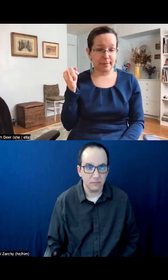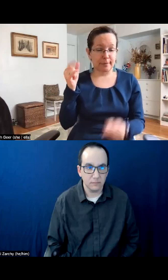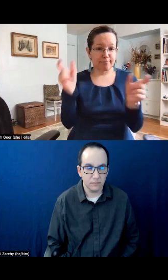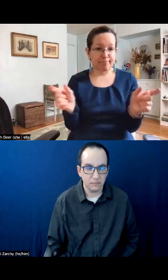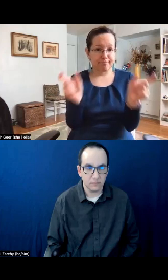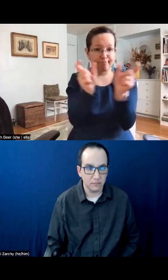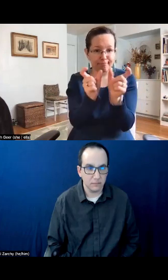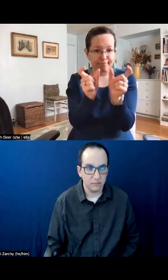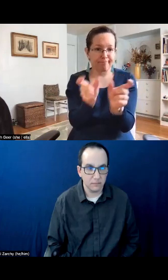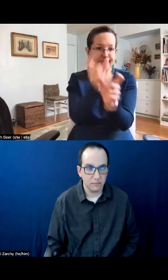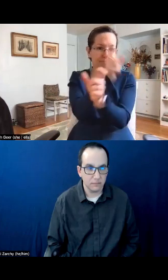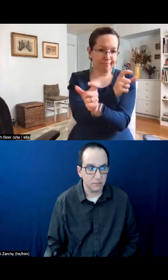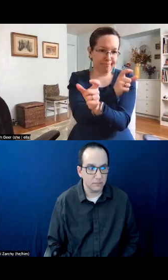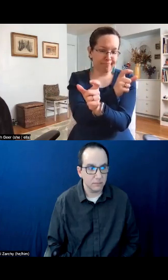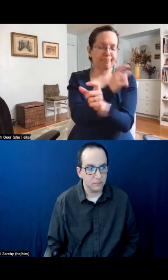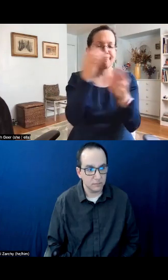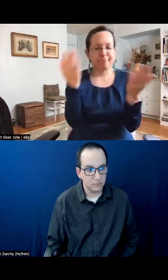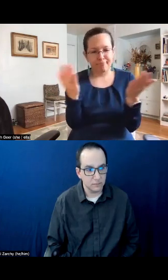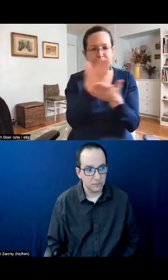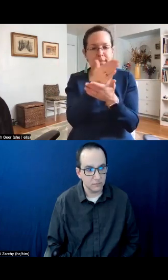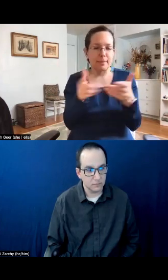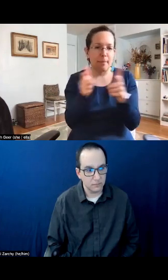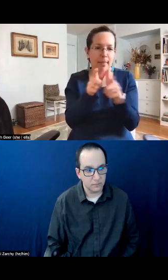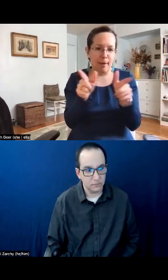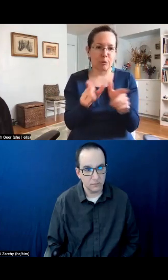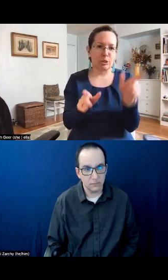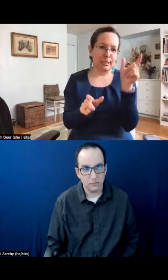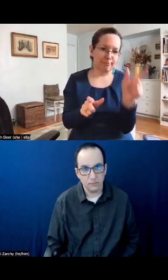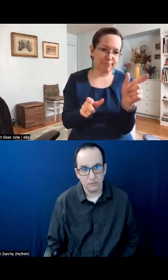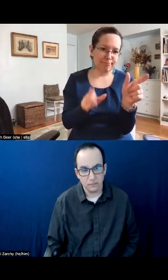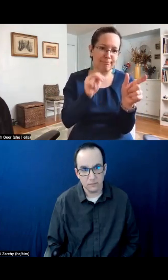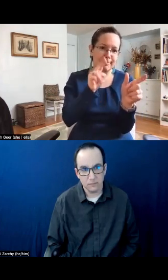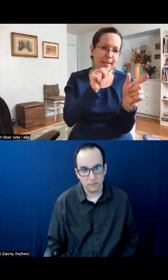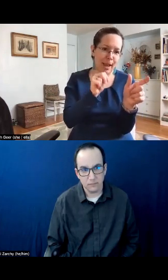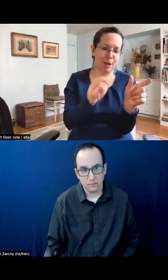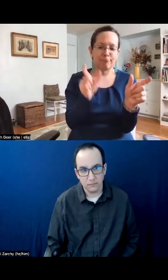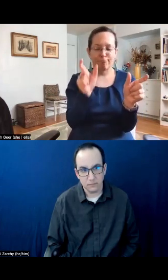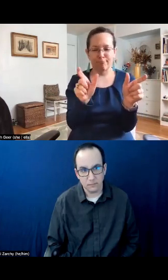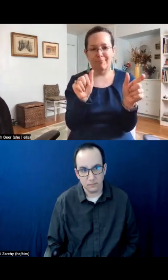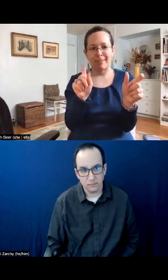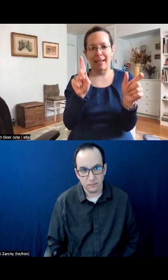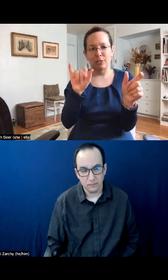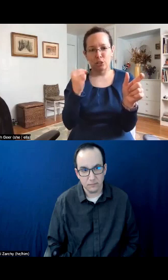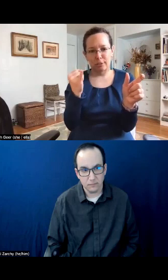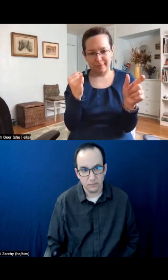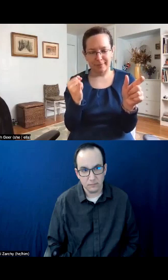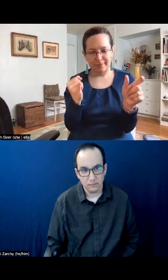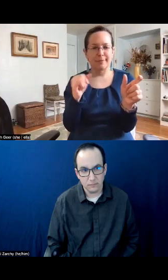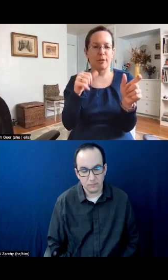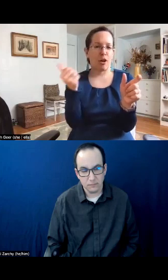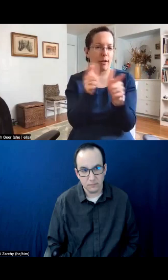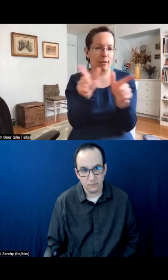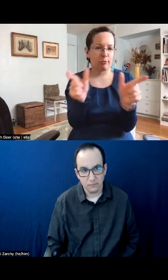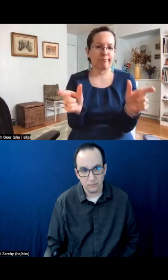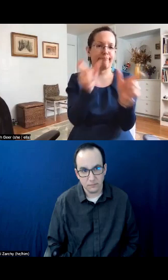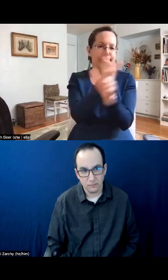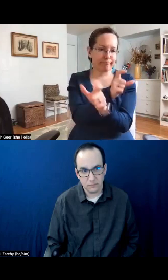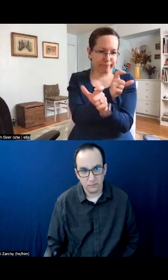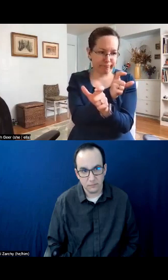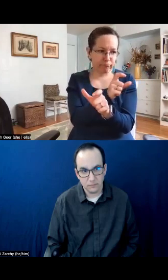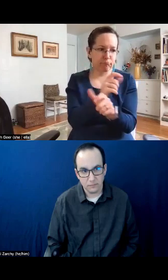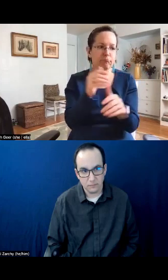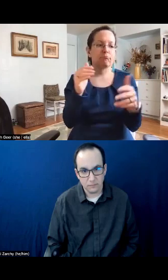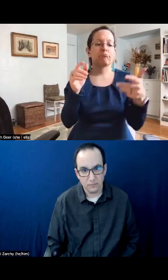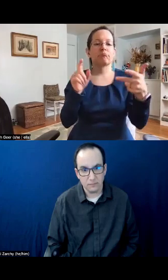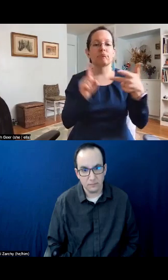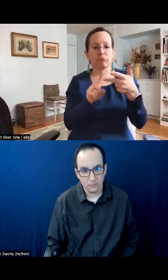this basic word order. Now, noun adjective word orders would be the ordering of nouns and adjectives. Which is it that comes first, right? The noun